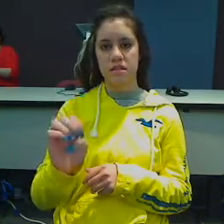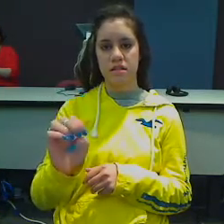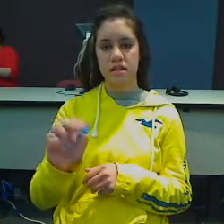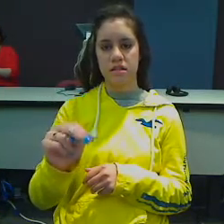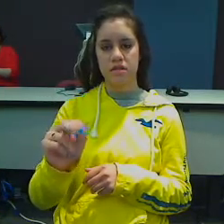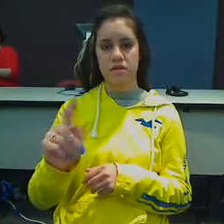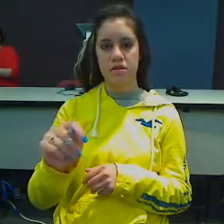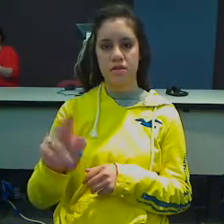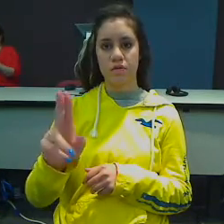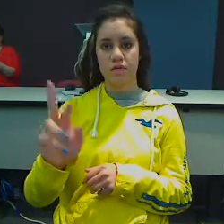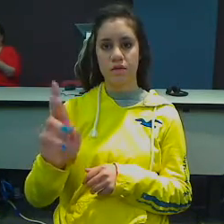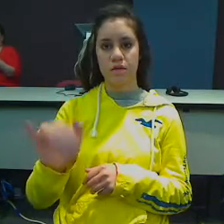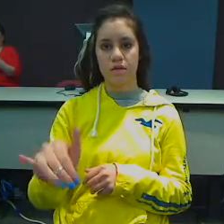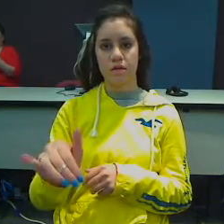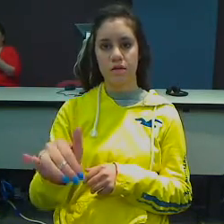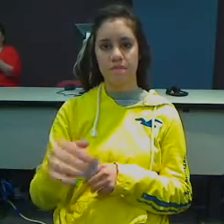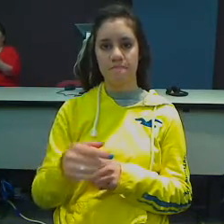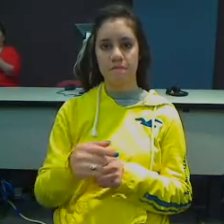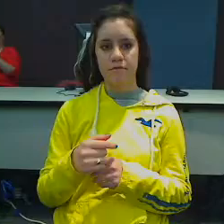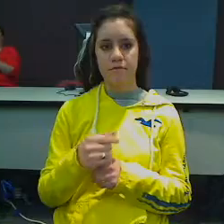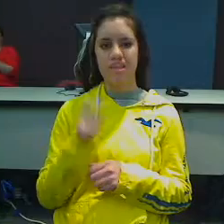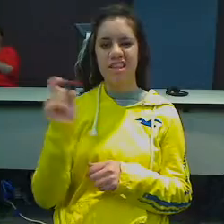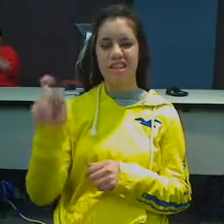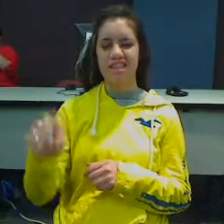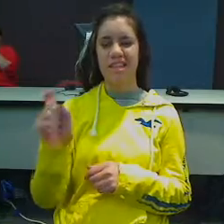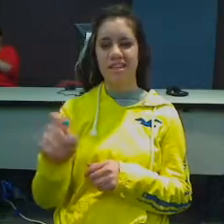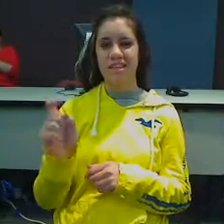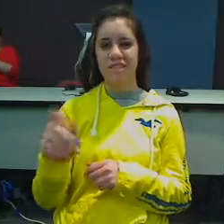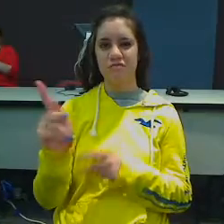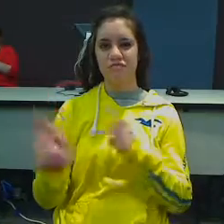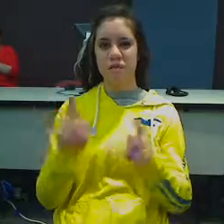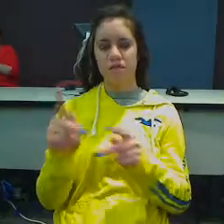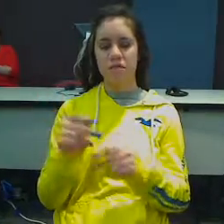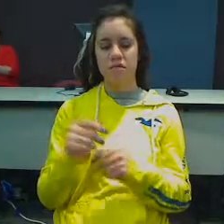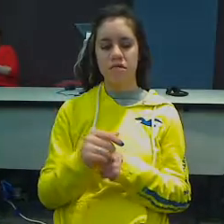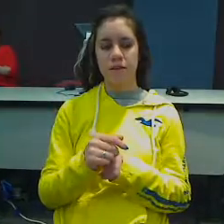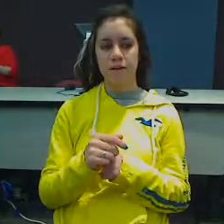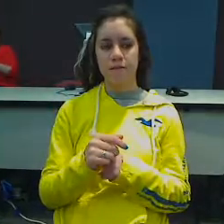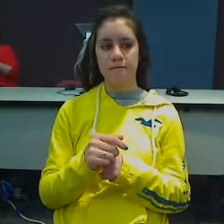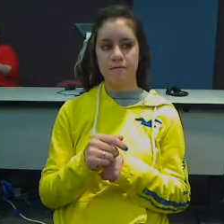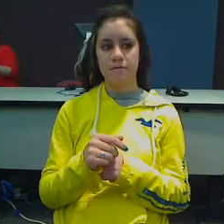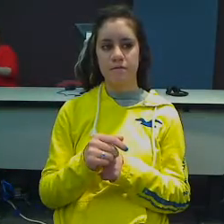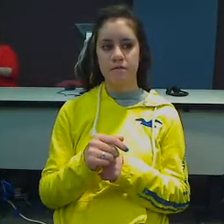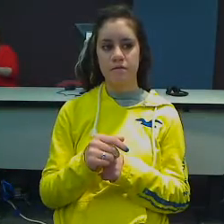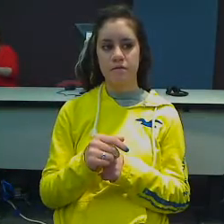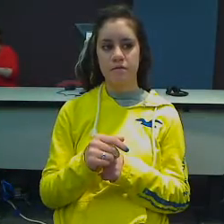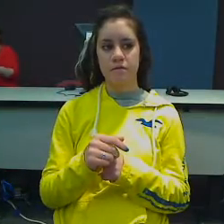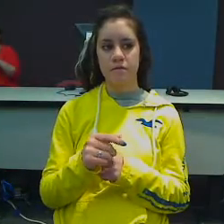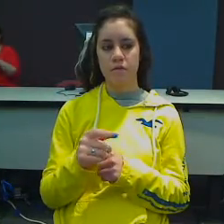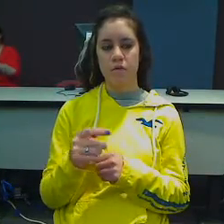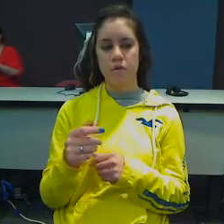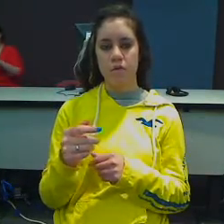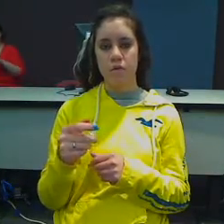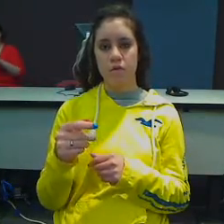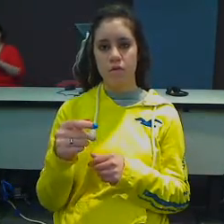to develop a more precise way of locating where people were on the Earth's surface. Now,